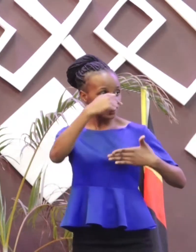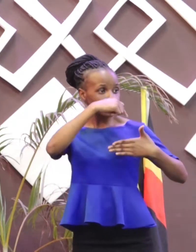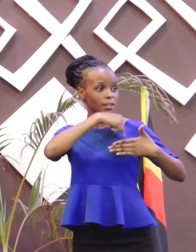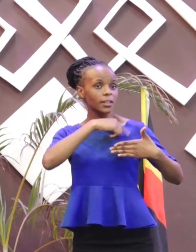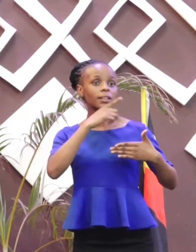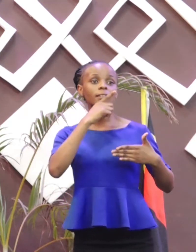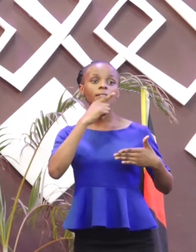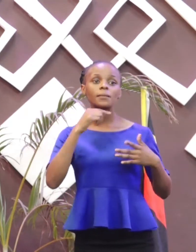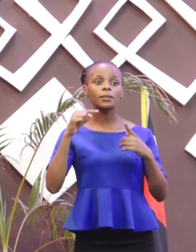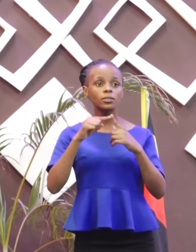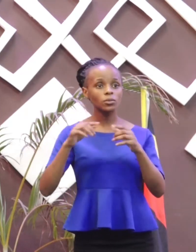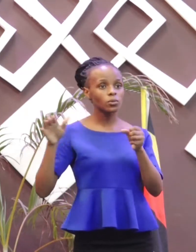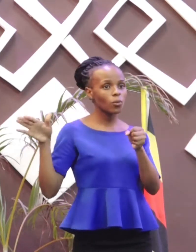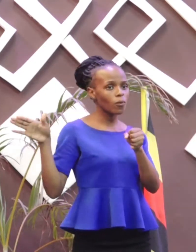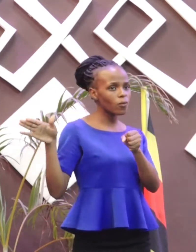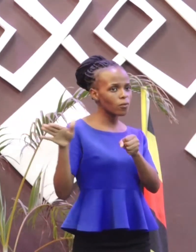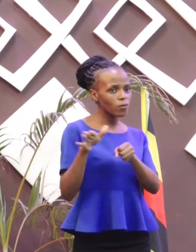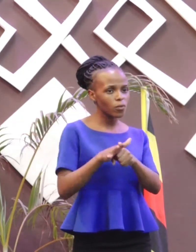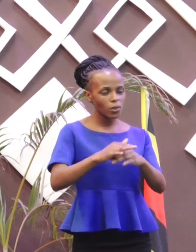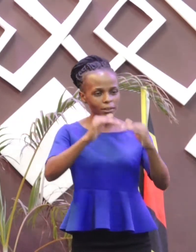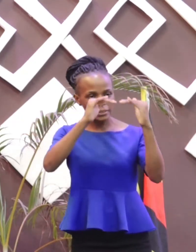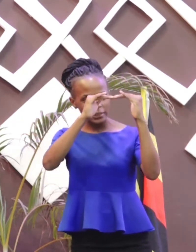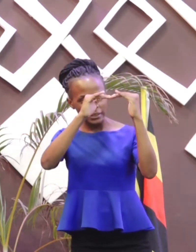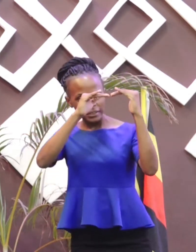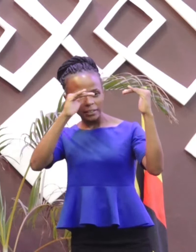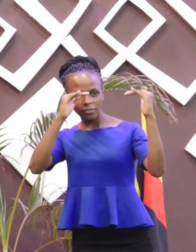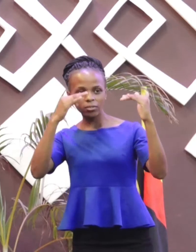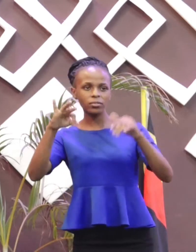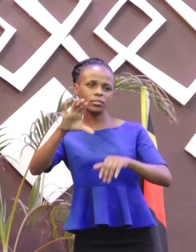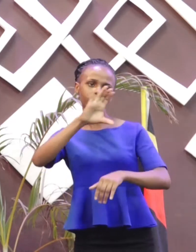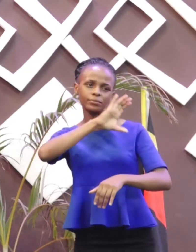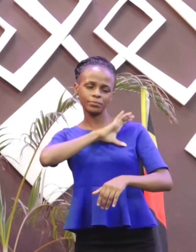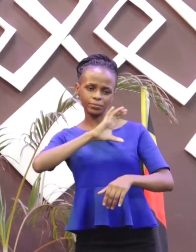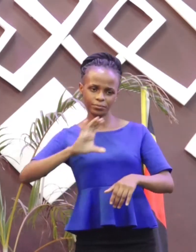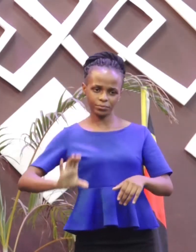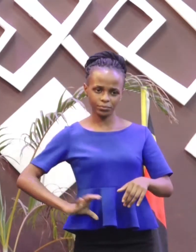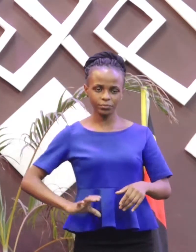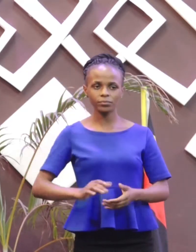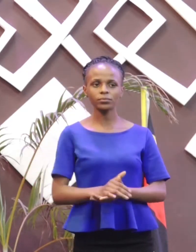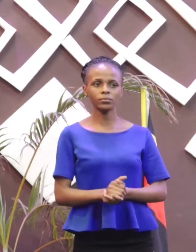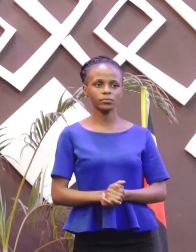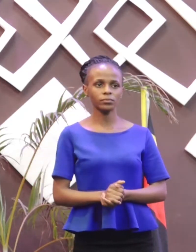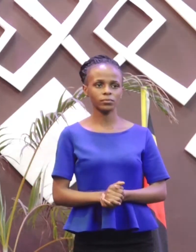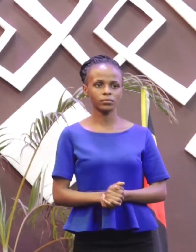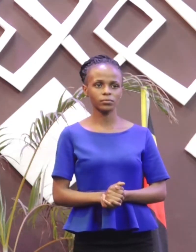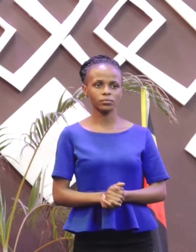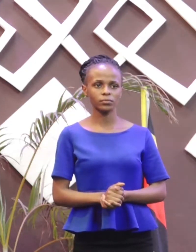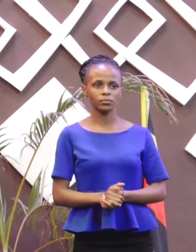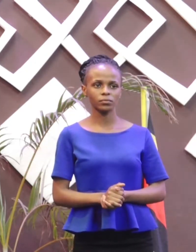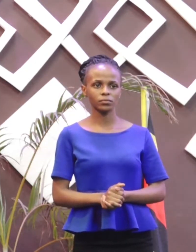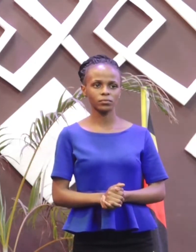full stature of Christ. Omuntu womunda aziddwa obuggya okutuuka ku kigera kya Kristo.